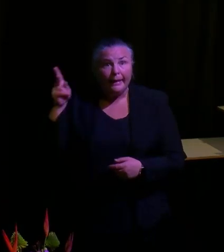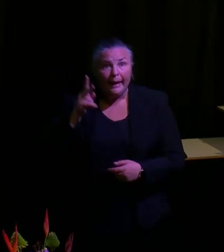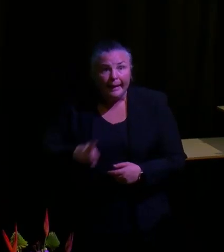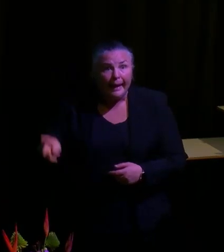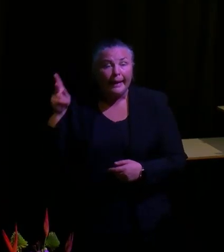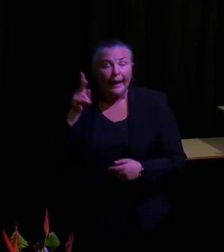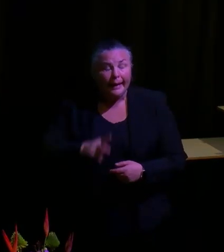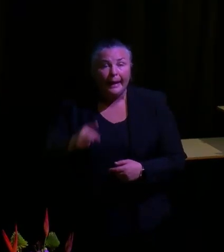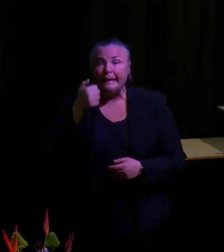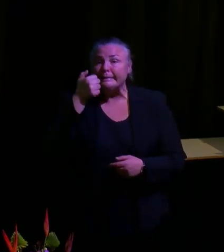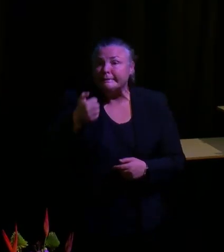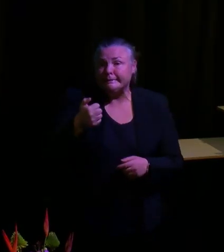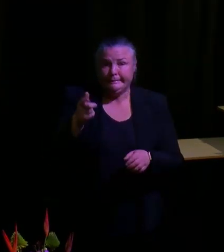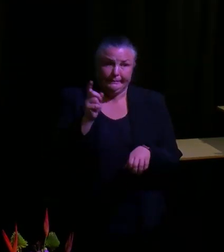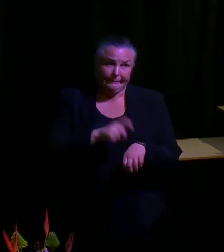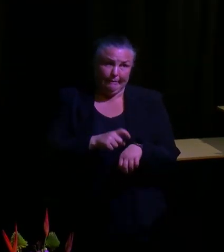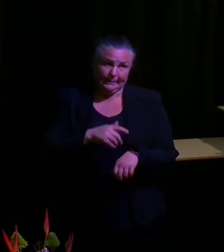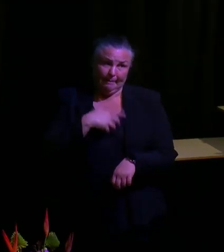engaged.